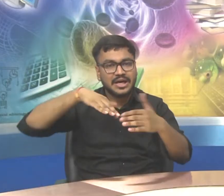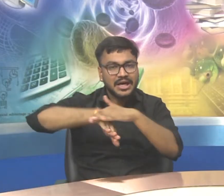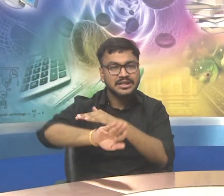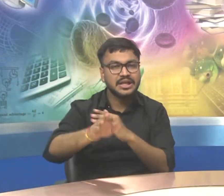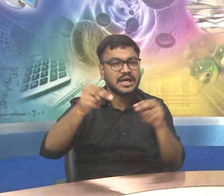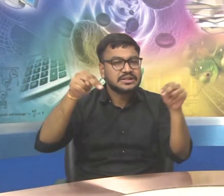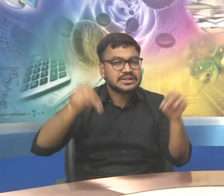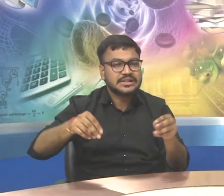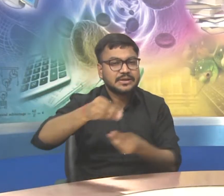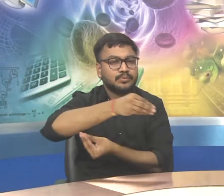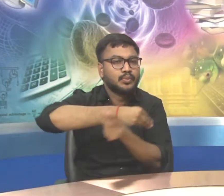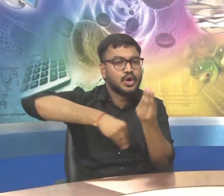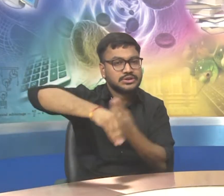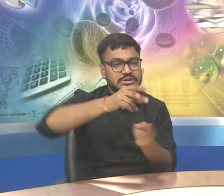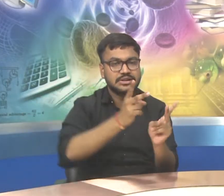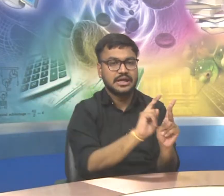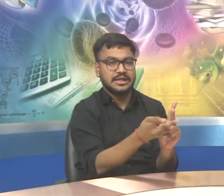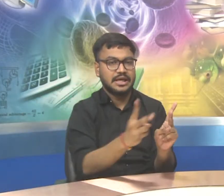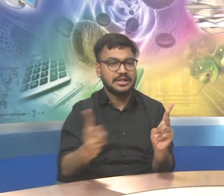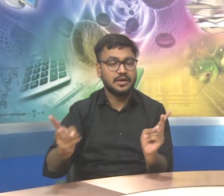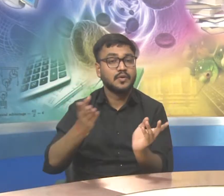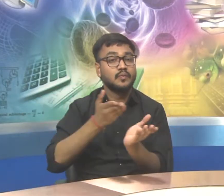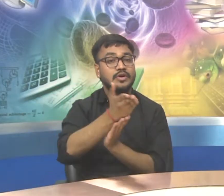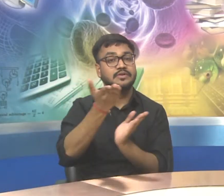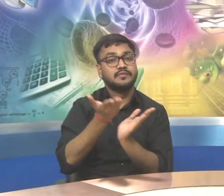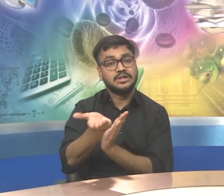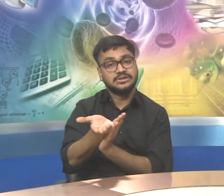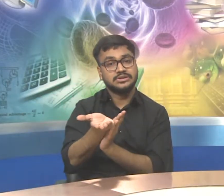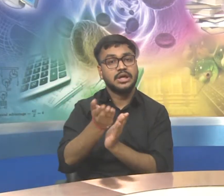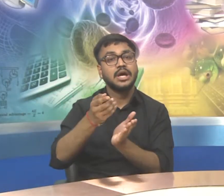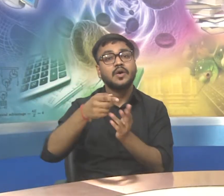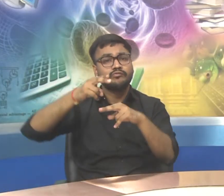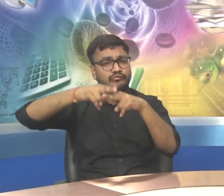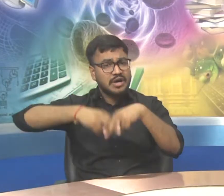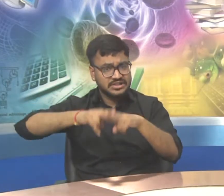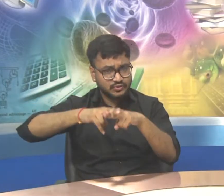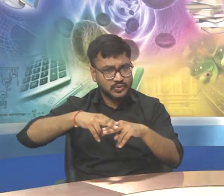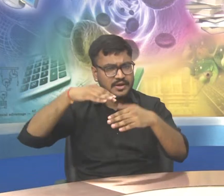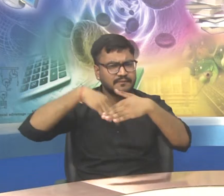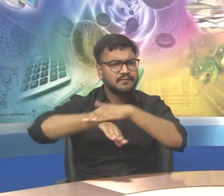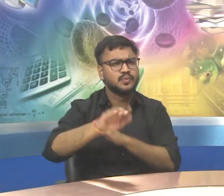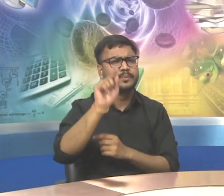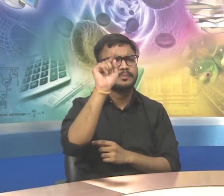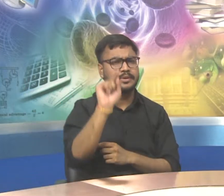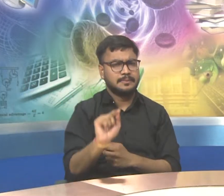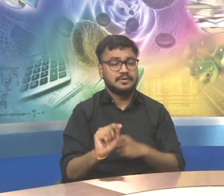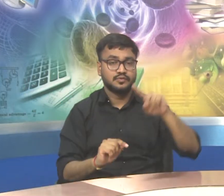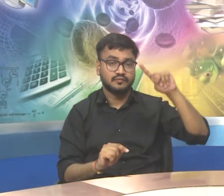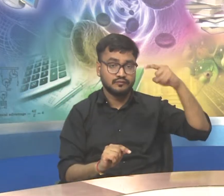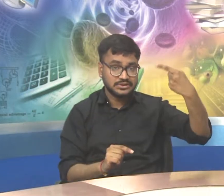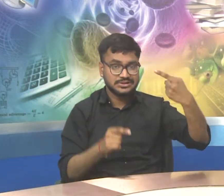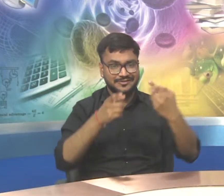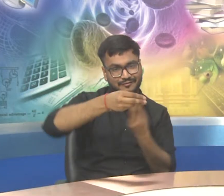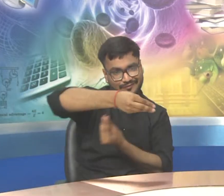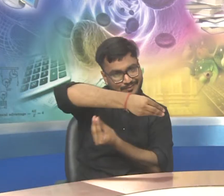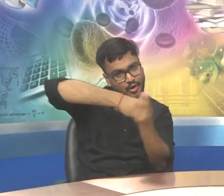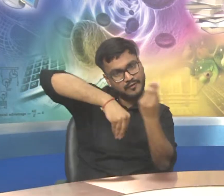Different mixtures need different separation methods. The method depends on two